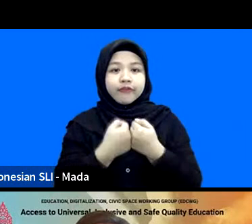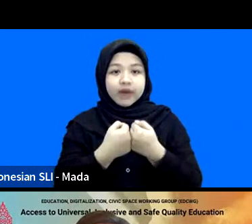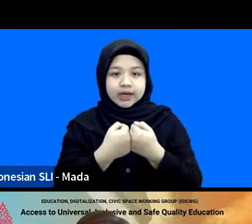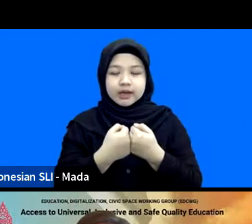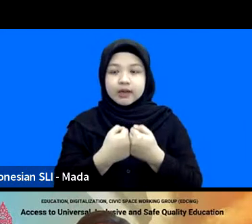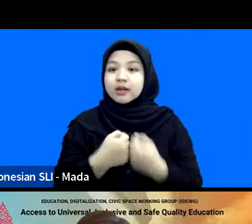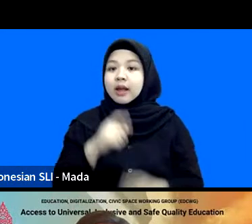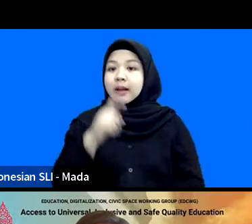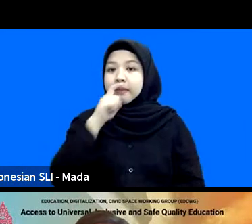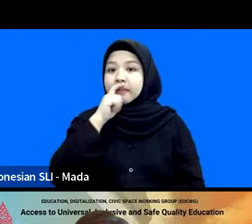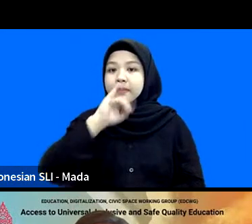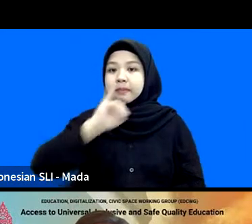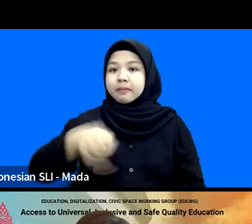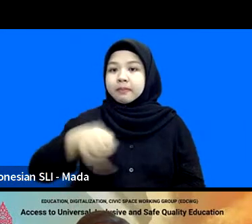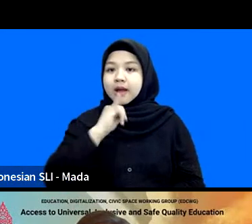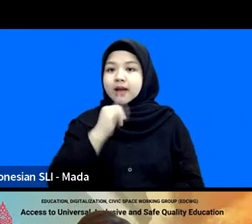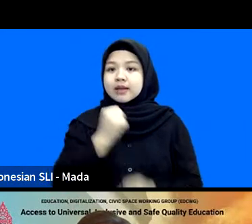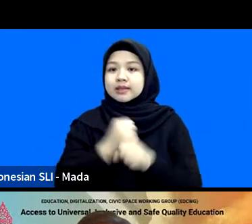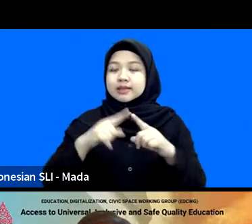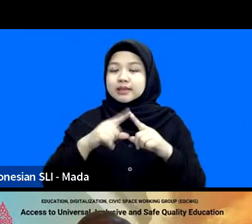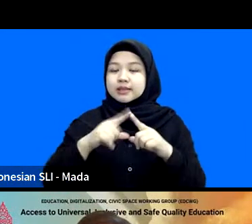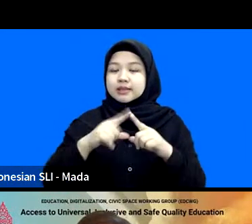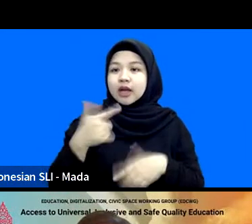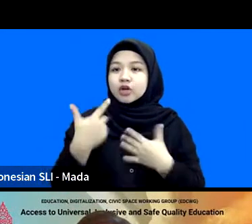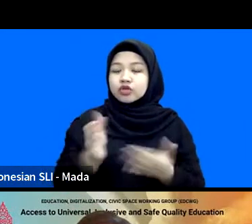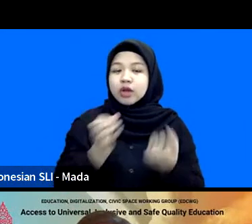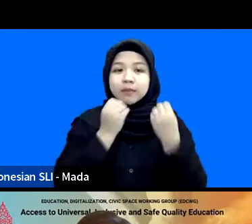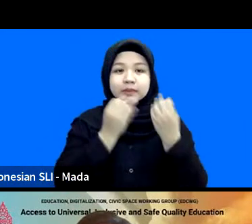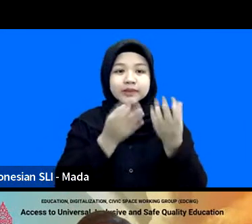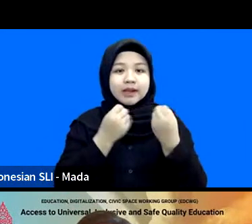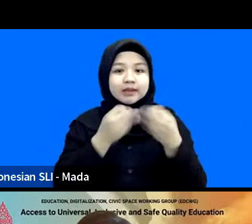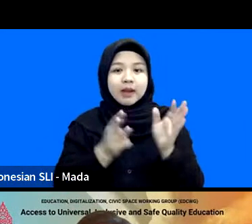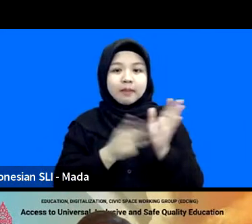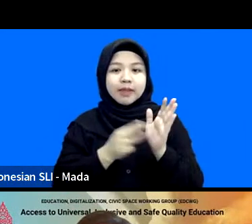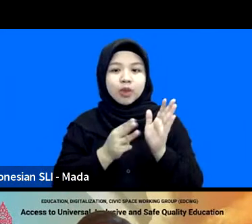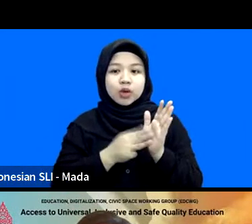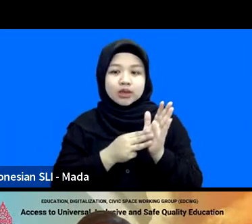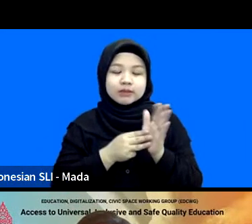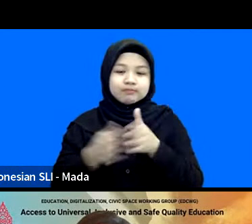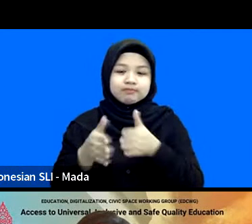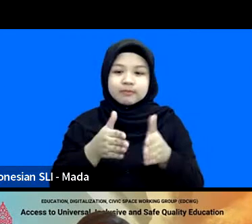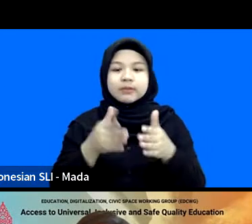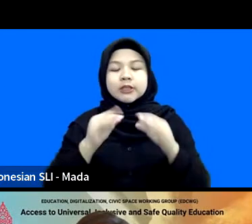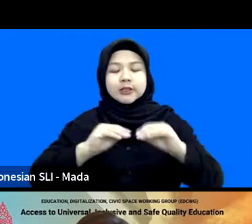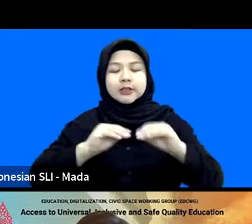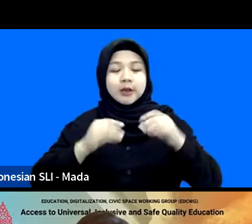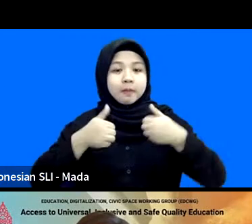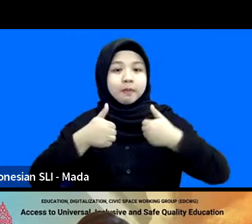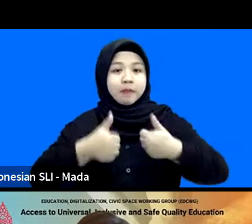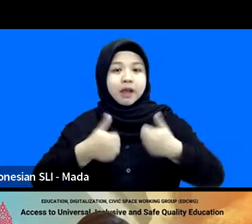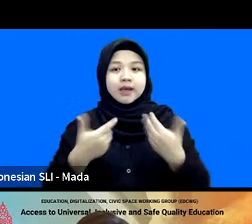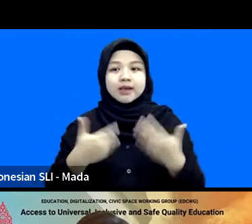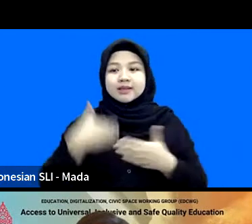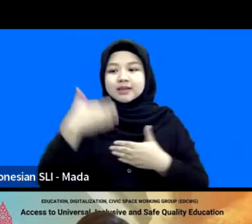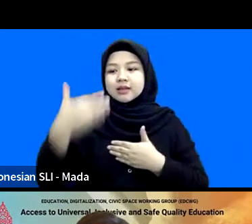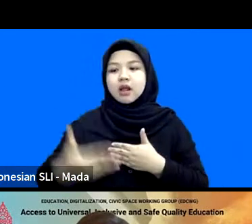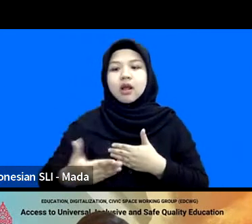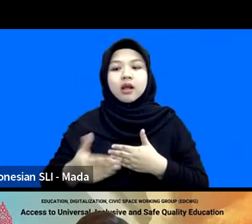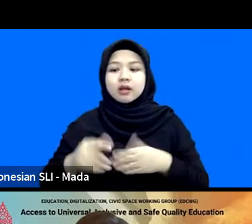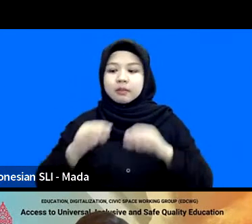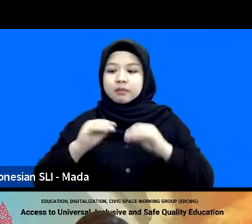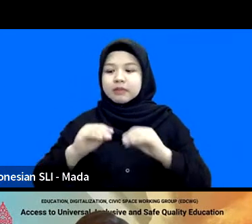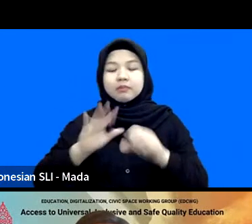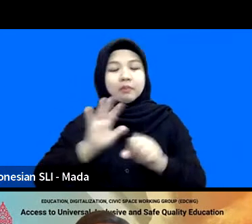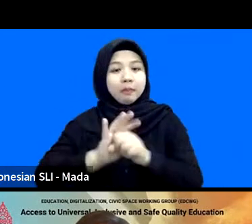and after the pandemic for the better academic, social, and emotional learning outcomes. And the discussion also followed by Renee that showed us some